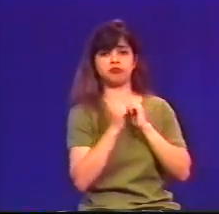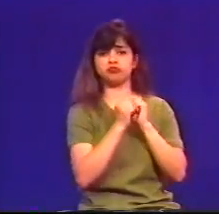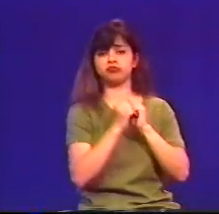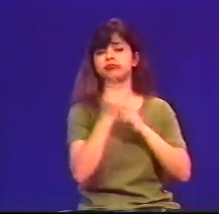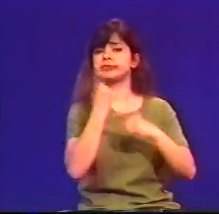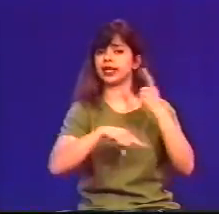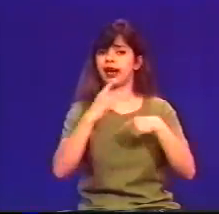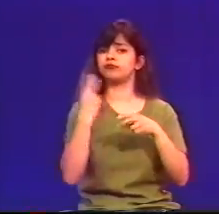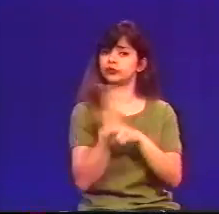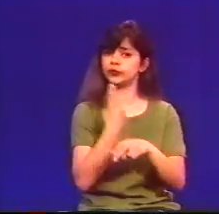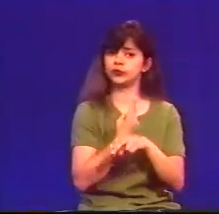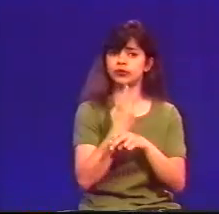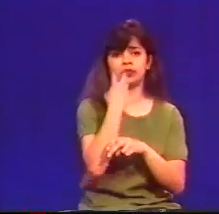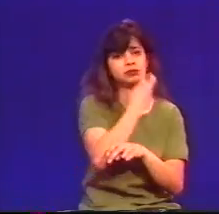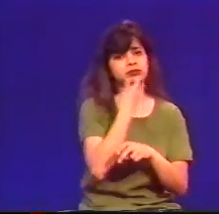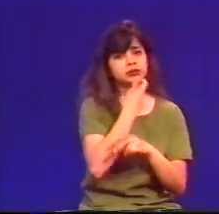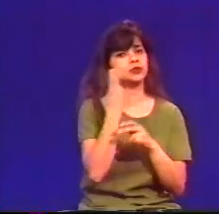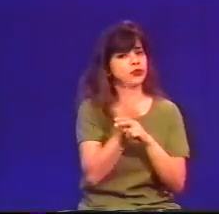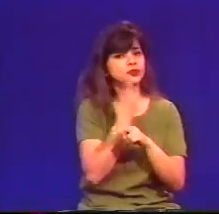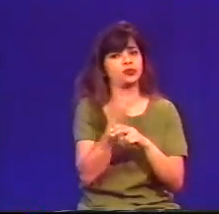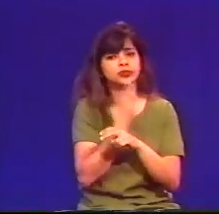family. My parents and my siblings are all hearing.